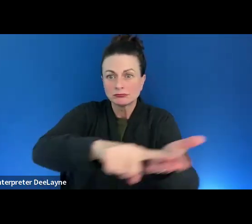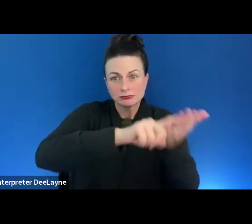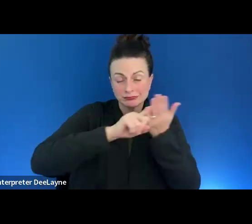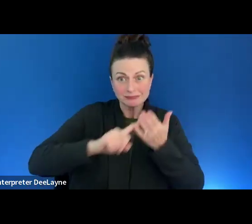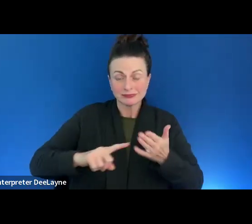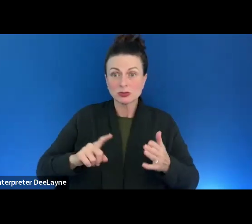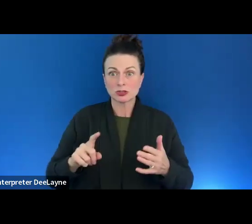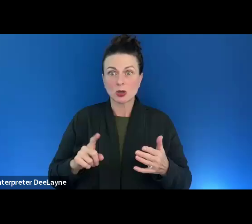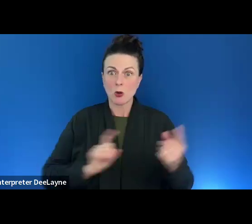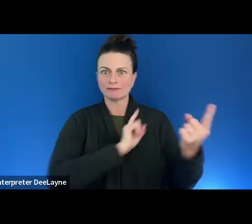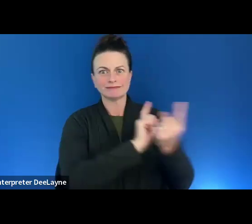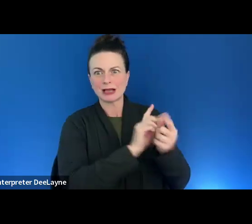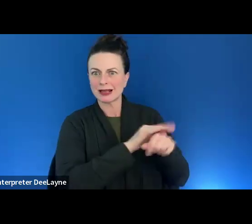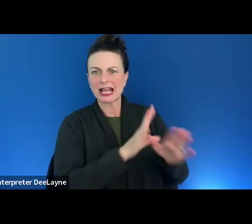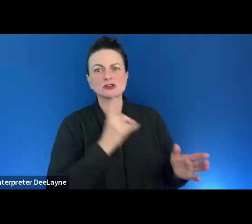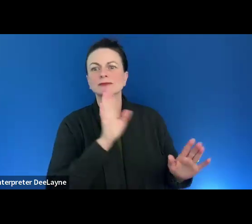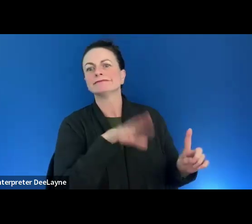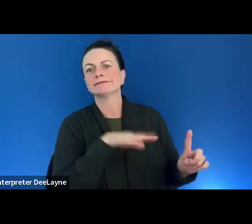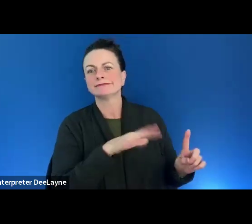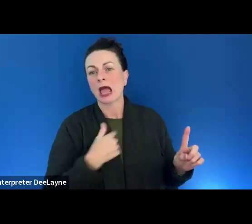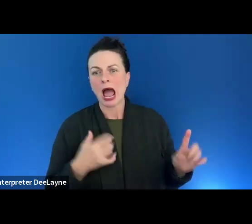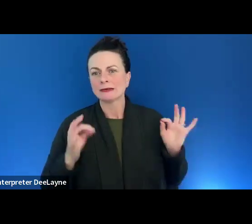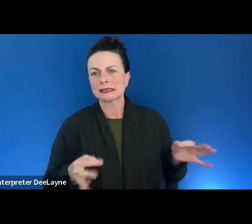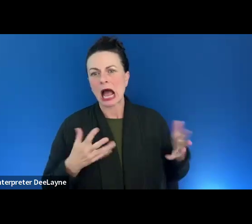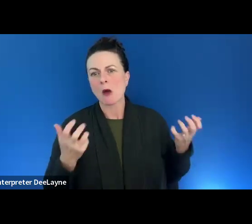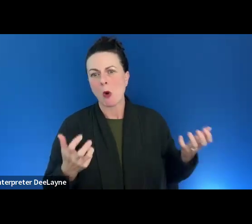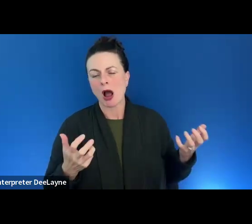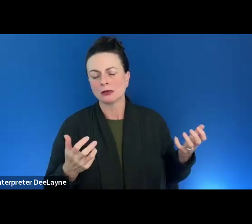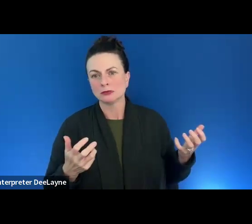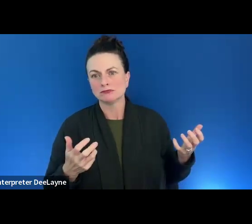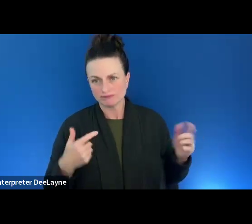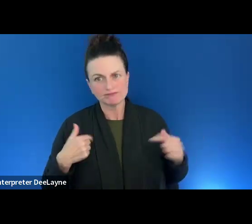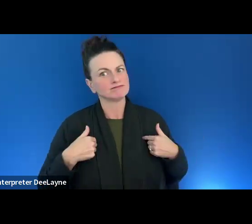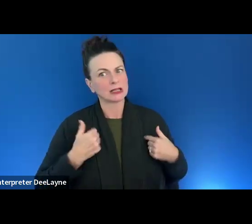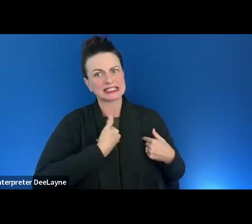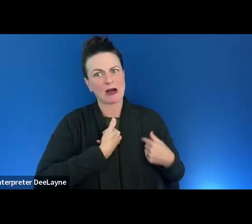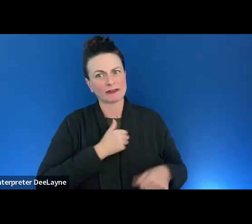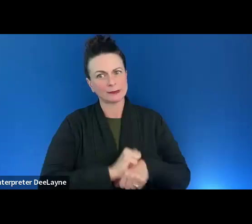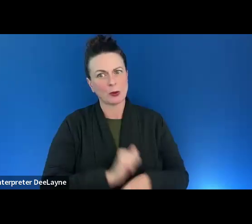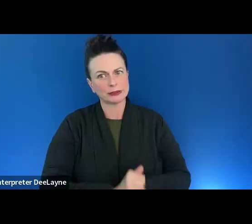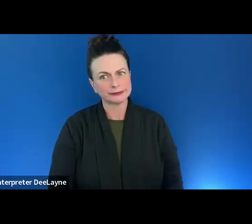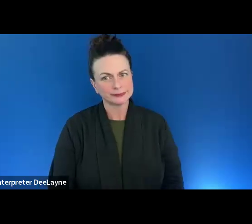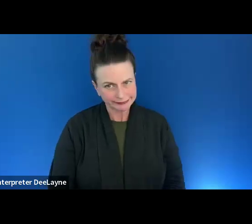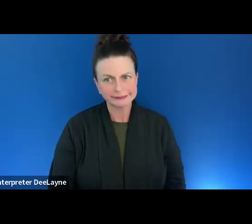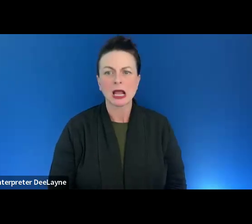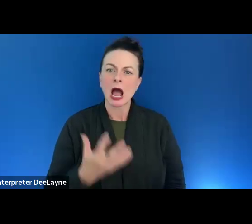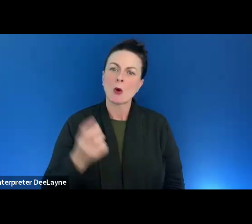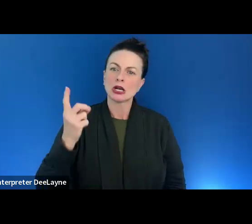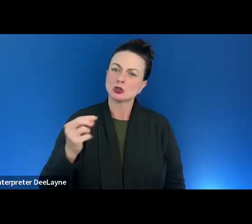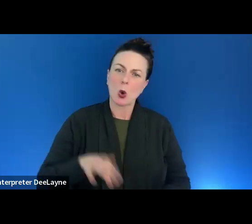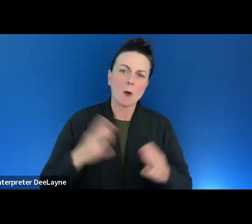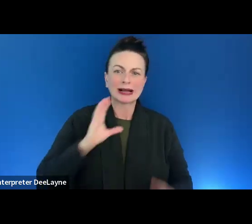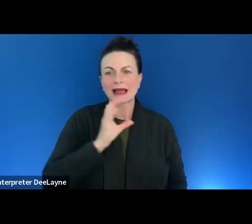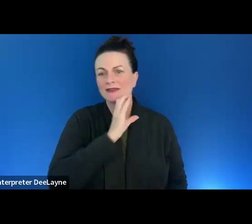when you come to your counselor and you say to them, hey, I've decided that I want to pursue self-employment. This is what I want to do. I want to open